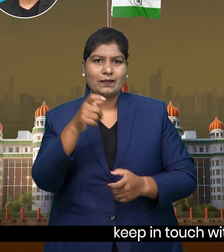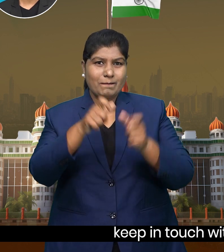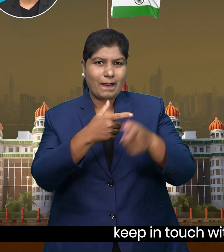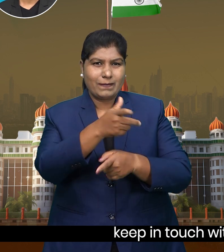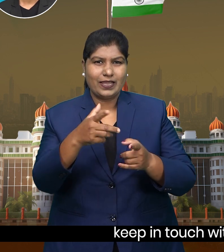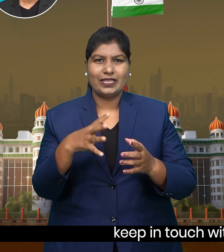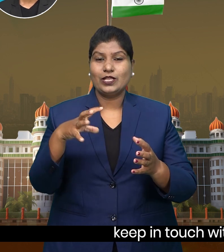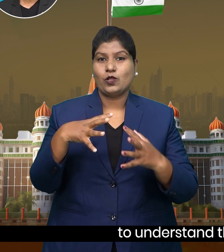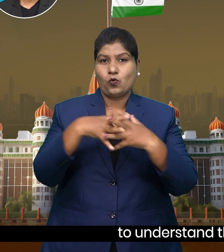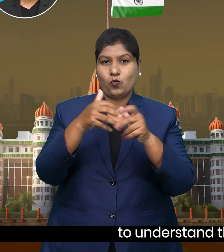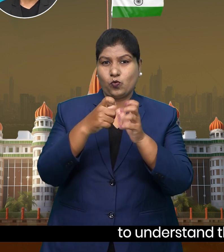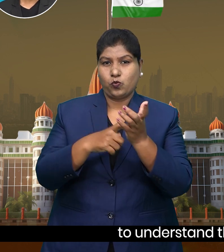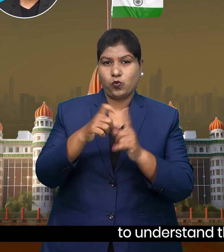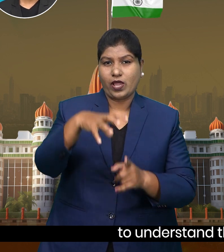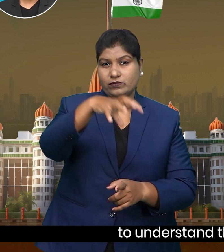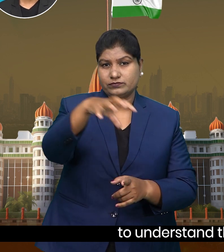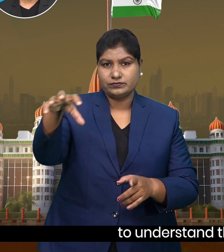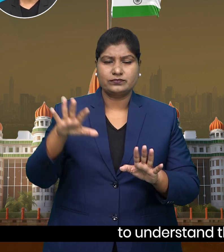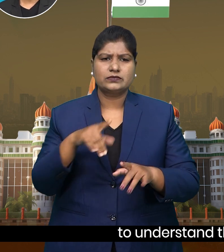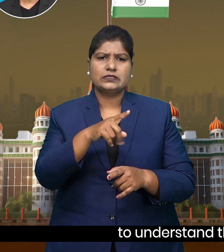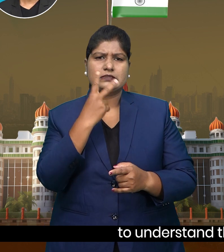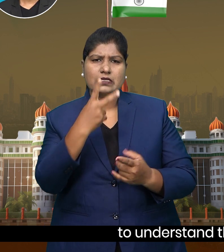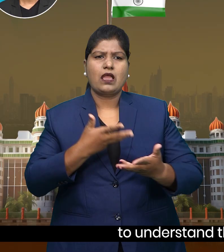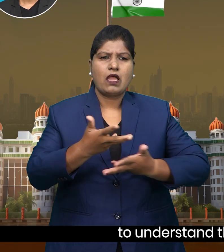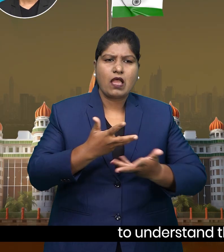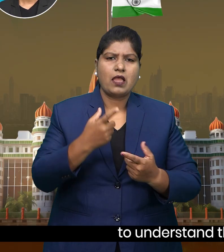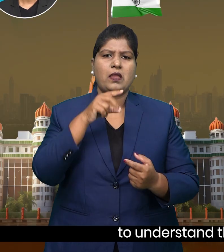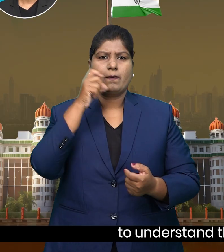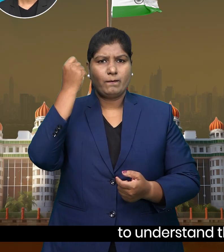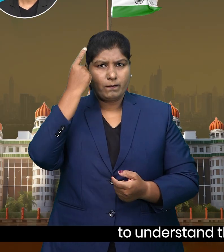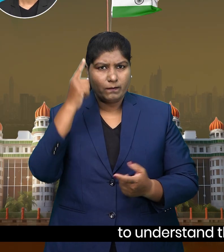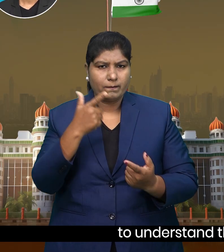of the ward to understand their needs and problems